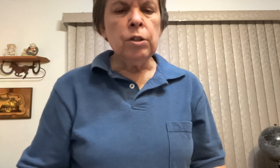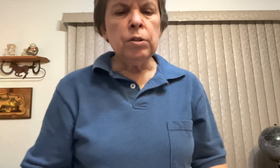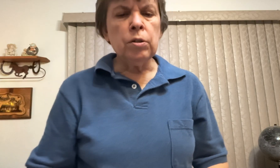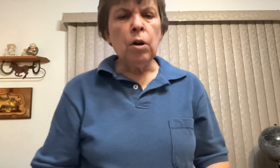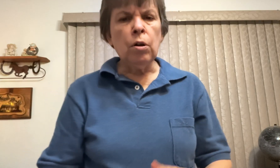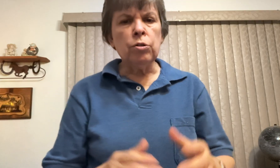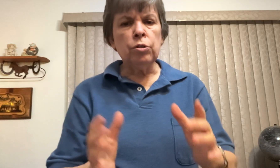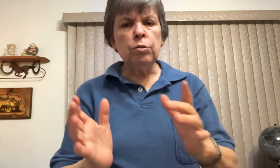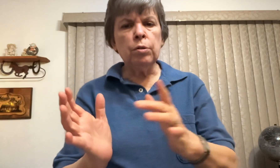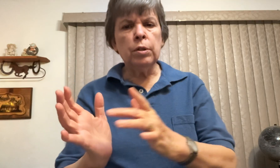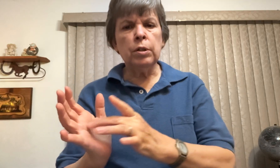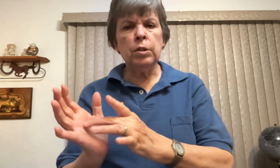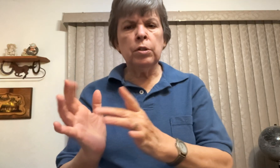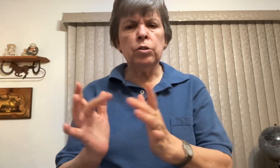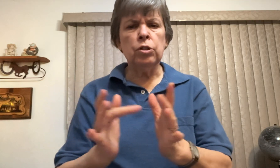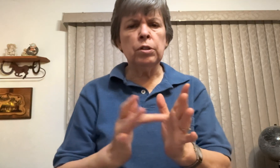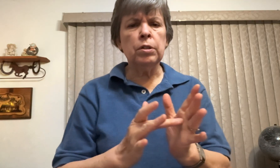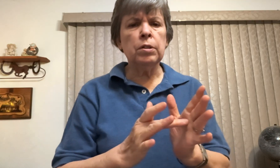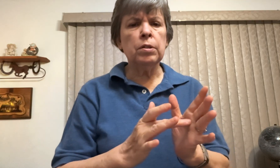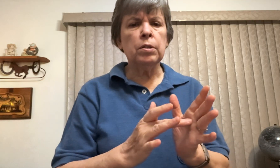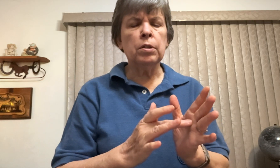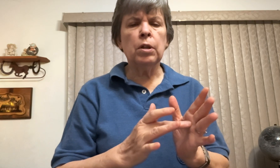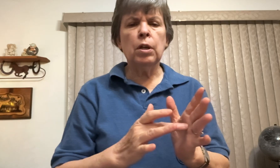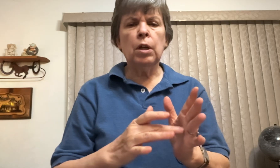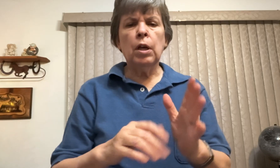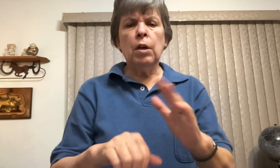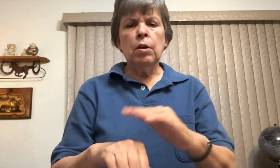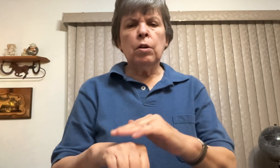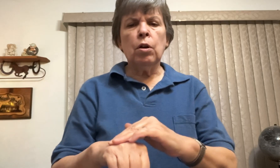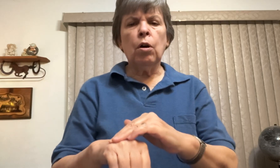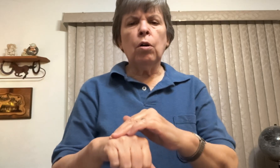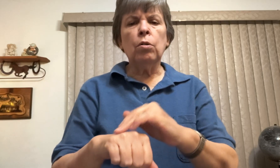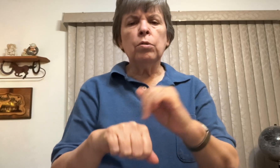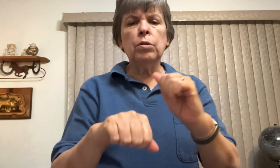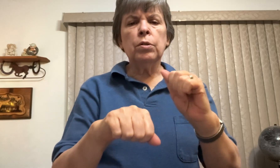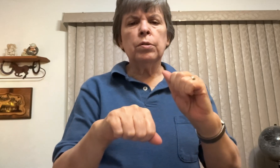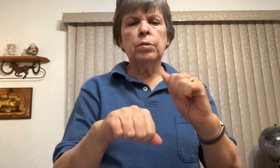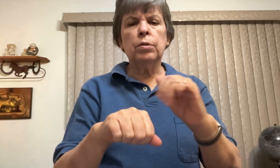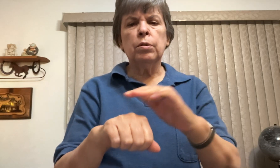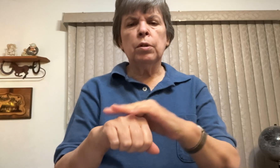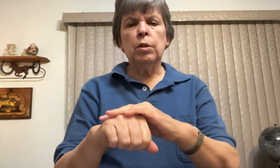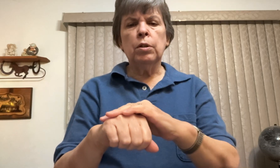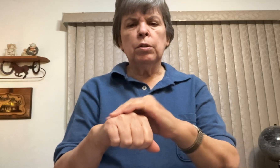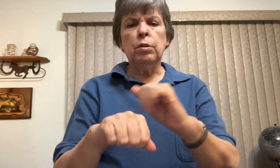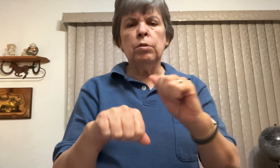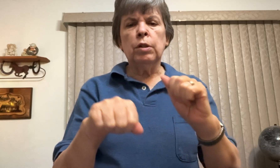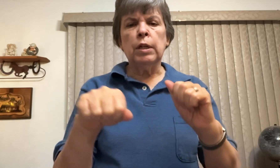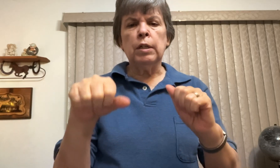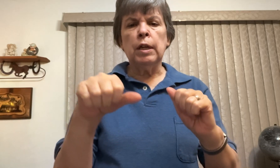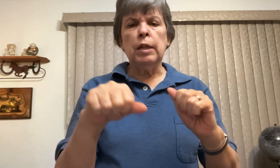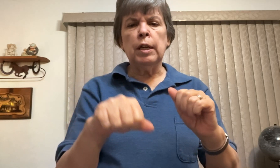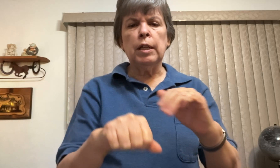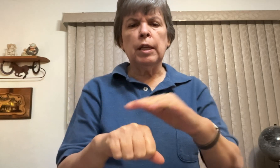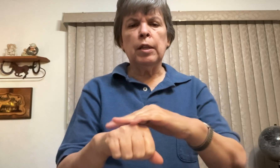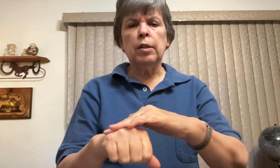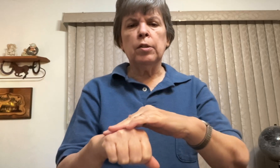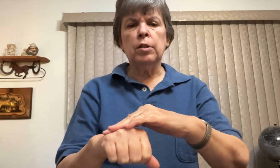Jesus calls you. Jesus calls. You take an A hand like this, and